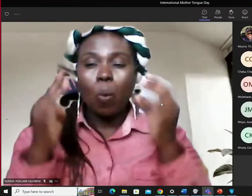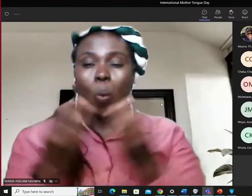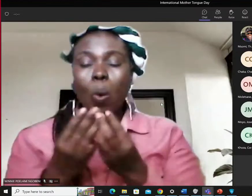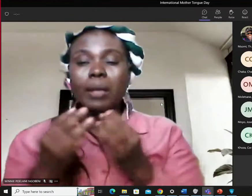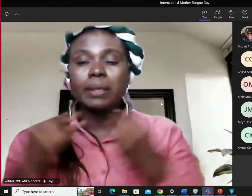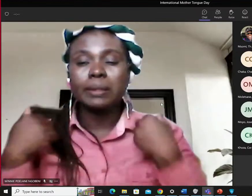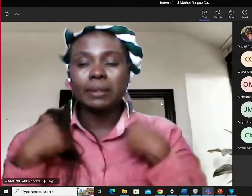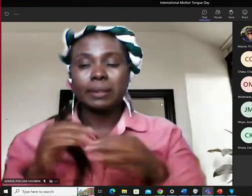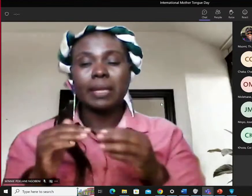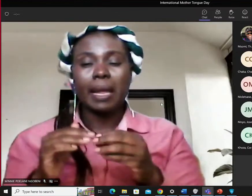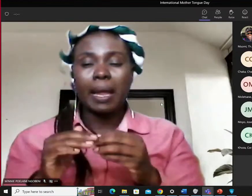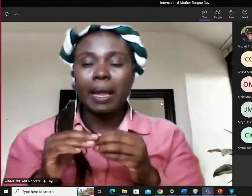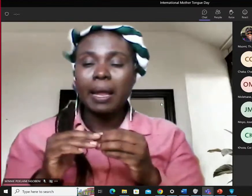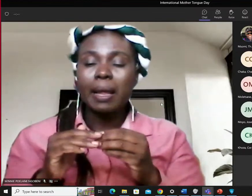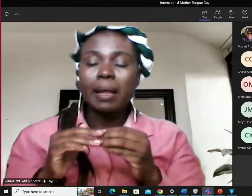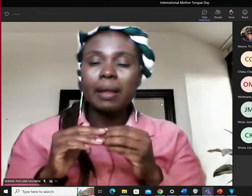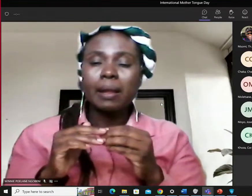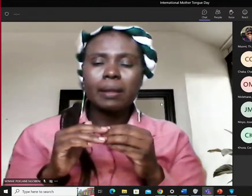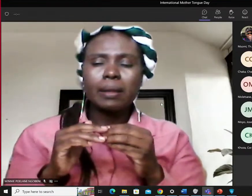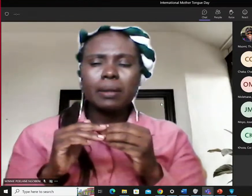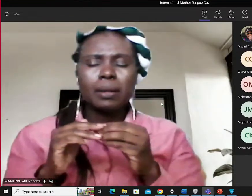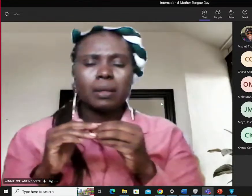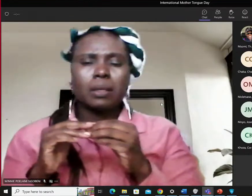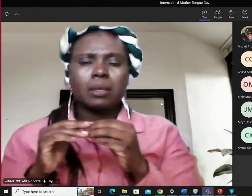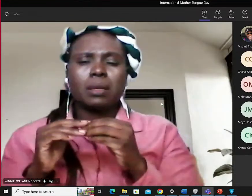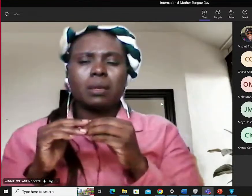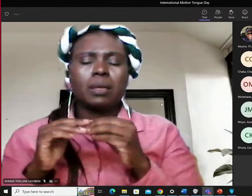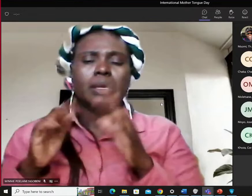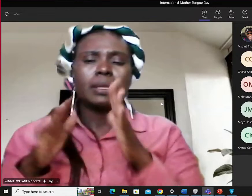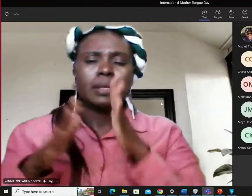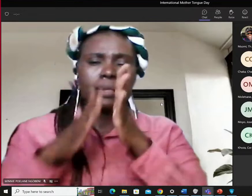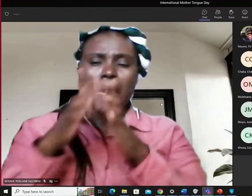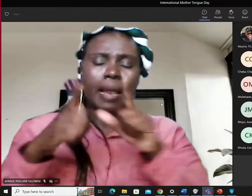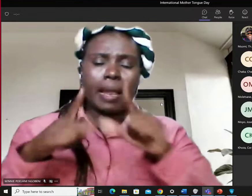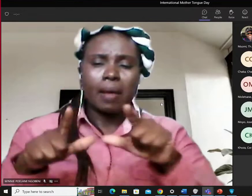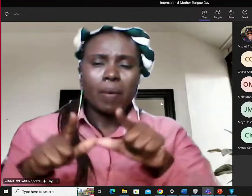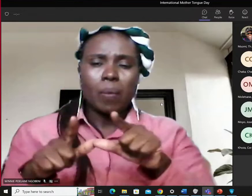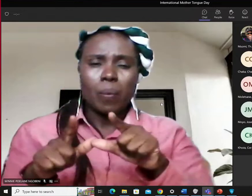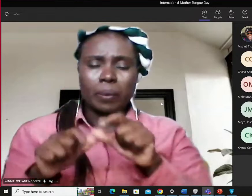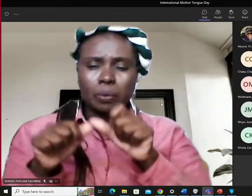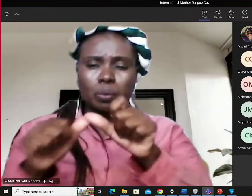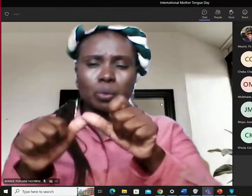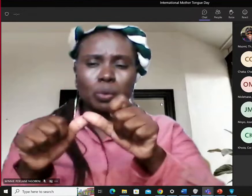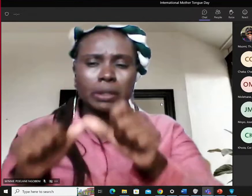the preservation of their sign language. Deaf and hard of hearing